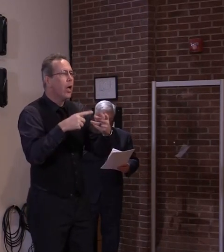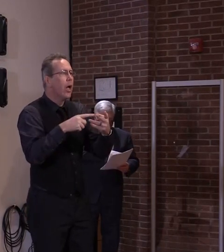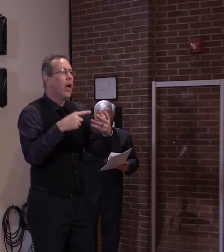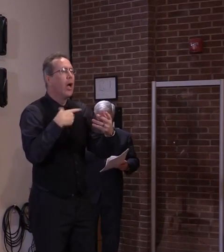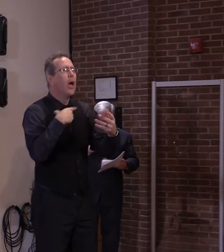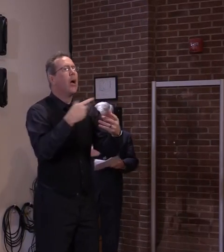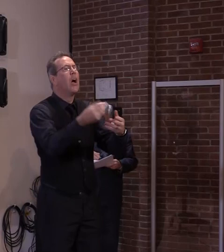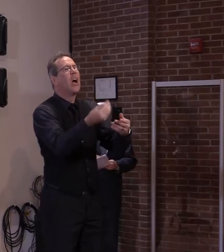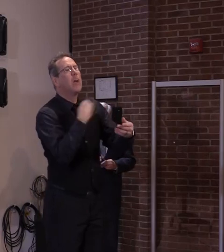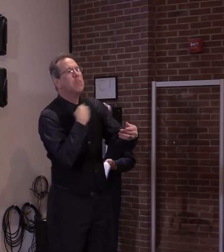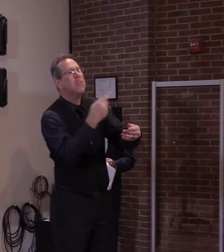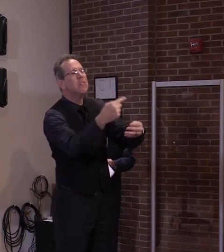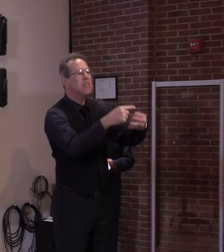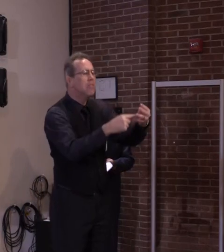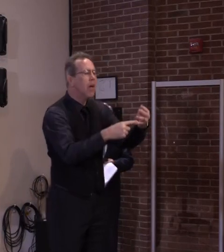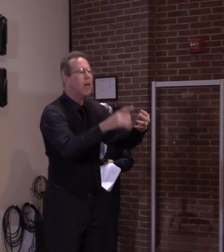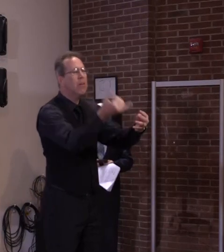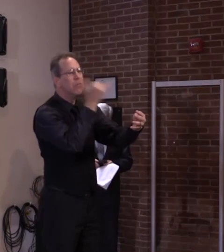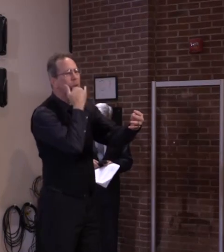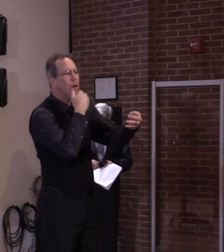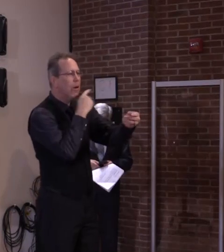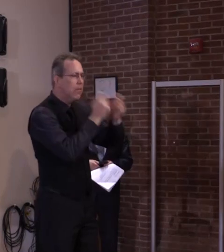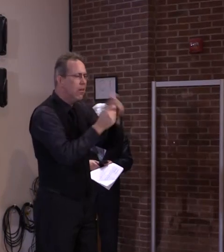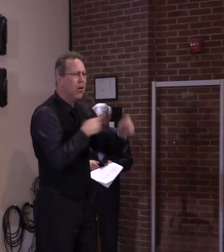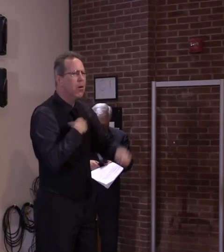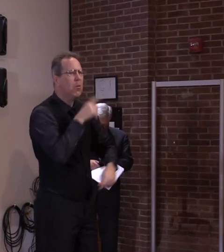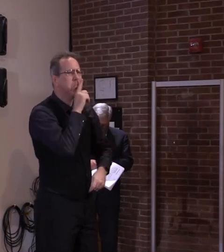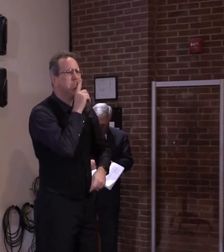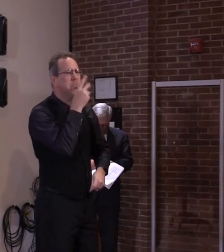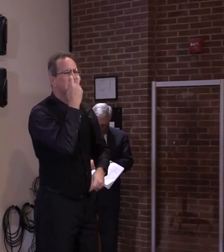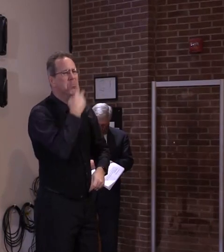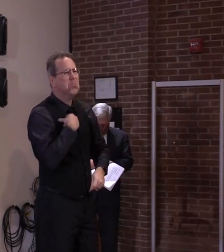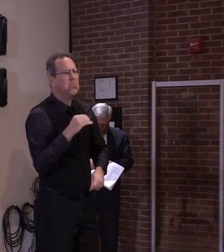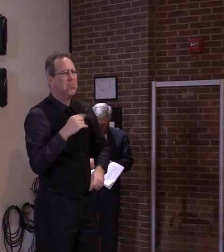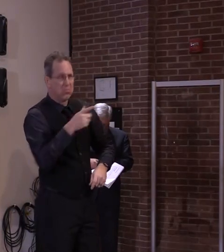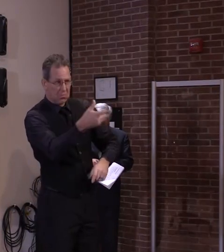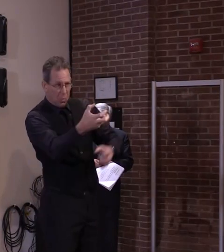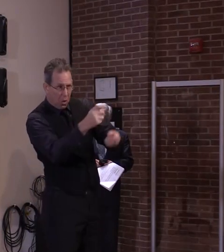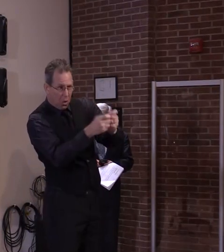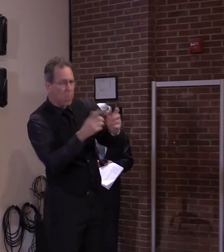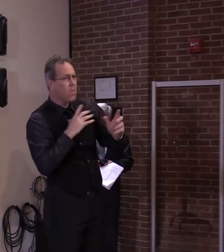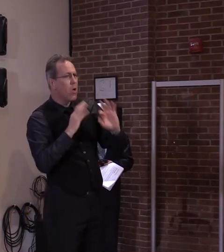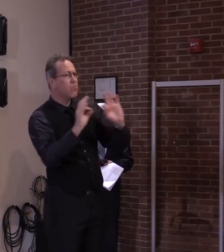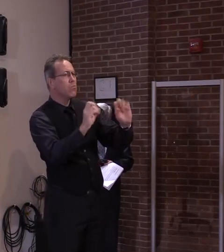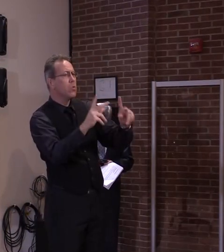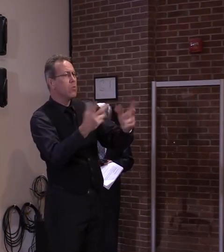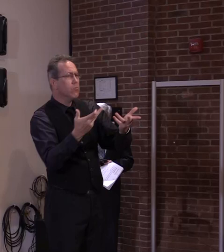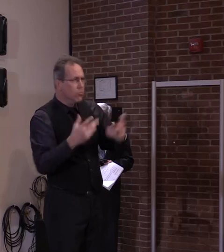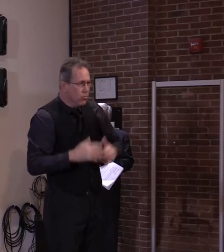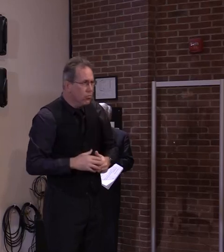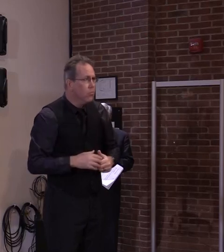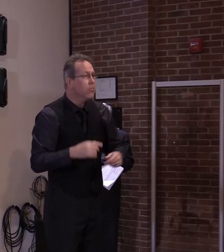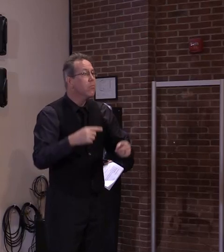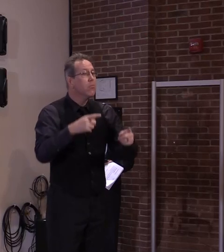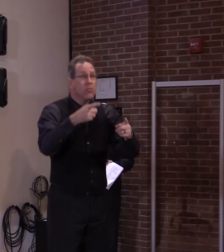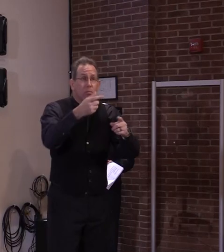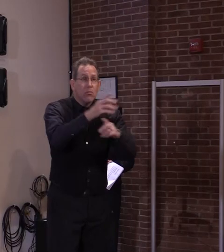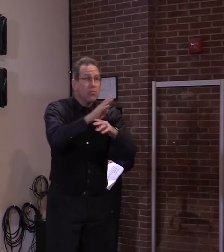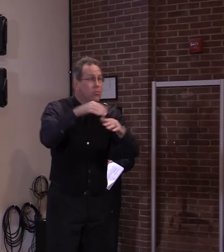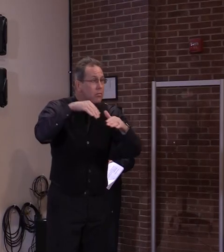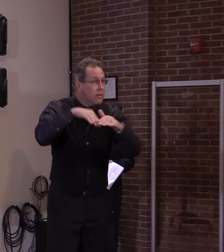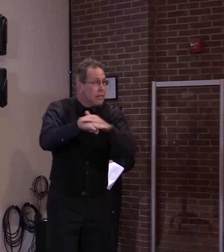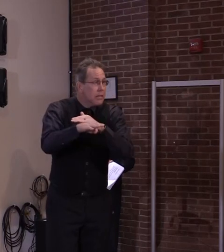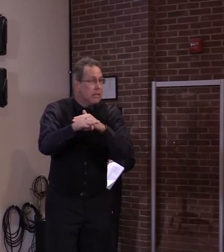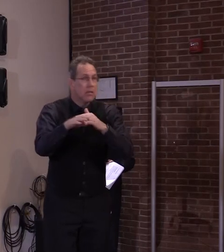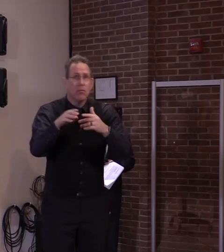vaccine card. They can, they may want to. I think we really are highlighting those places where it's a dense setting, where people are there